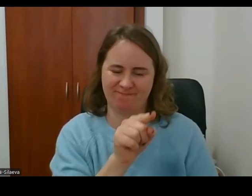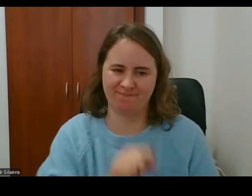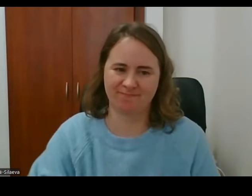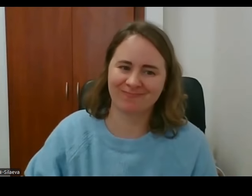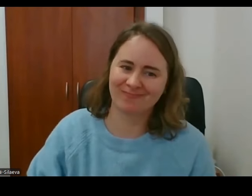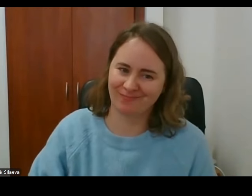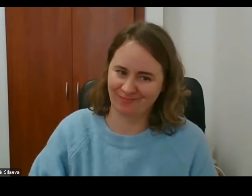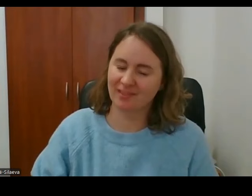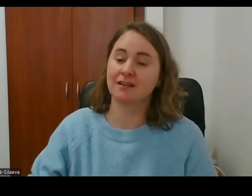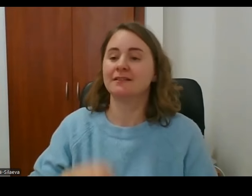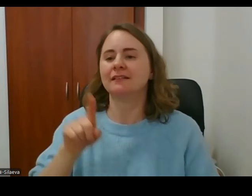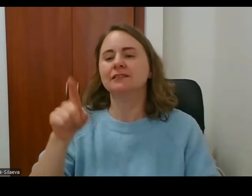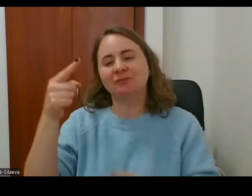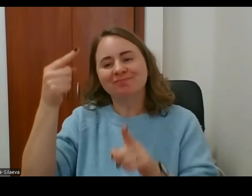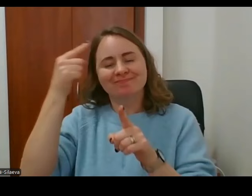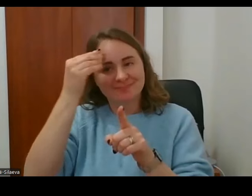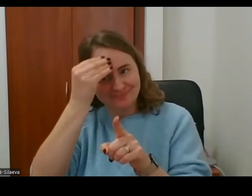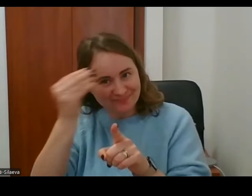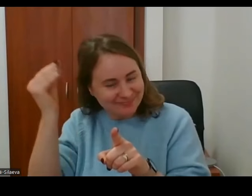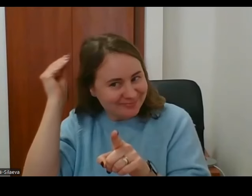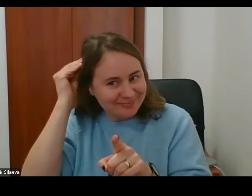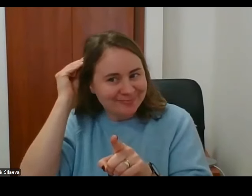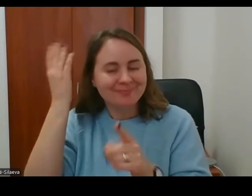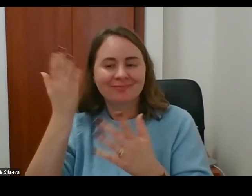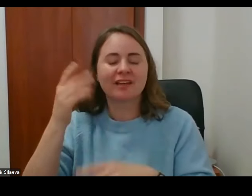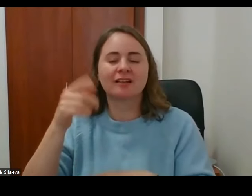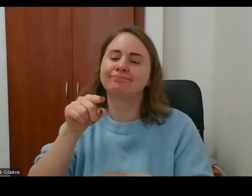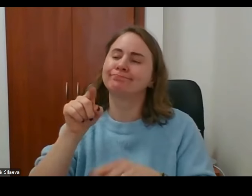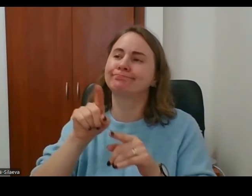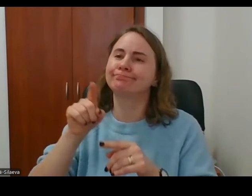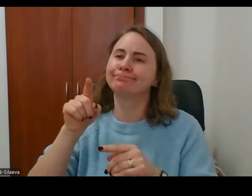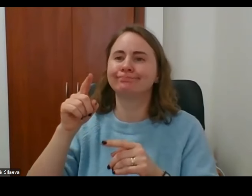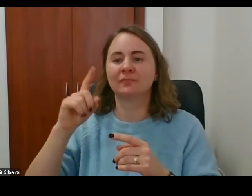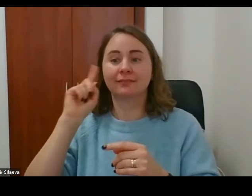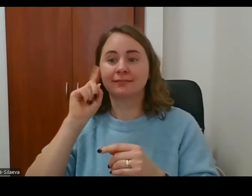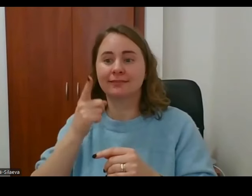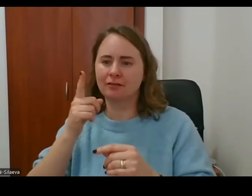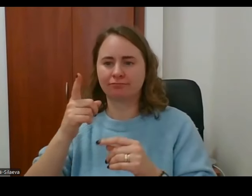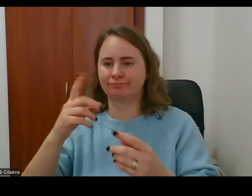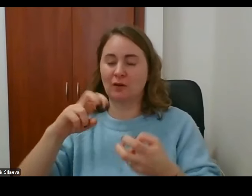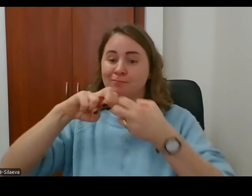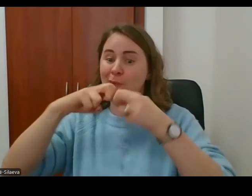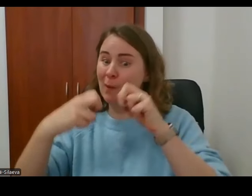tools, but they don't guarantee language on their own.